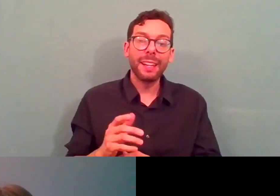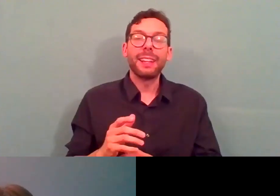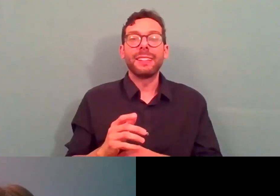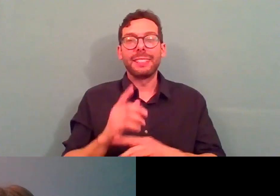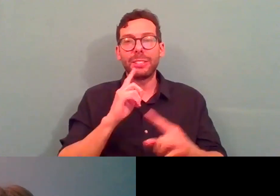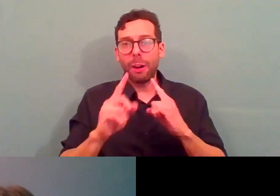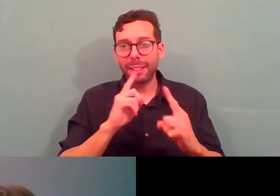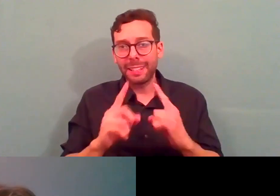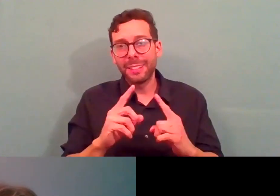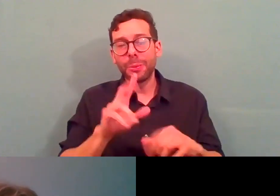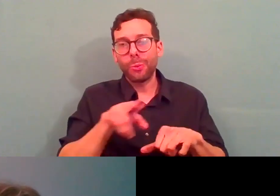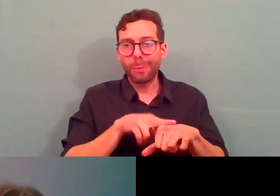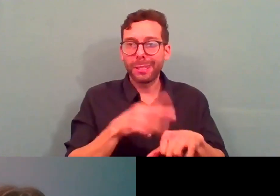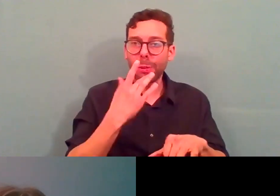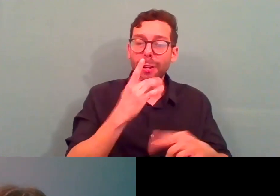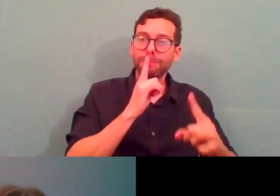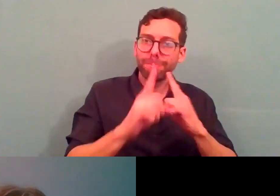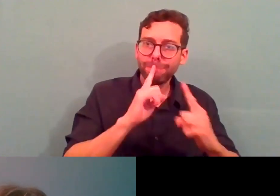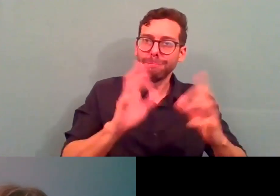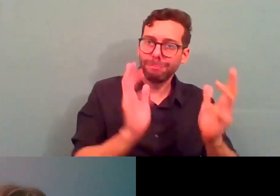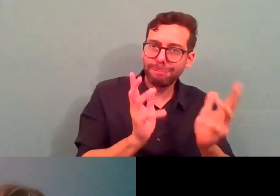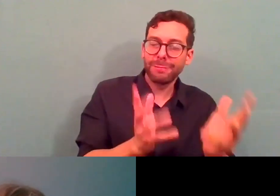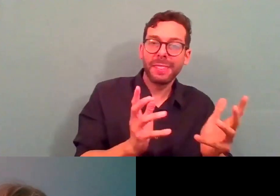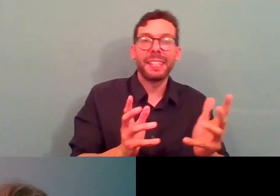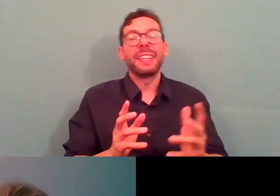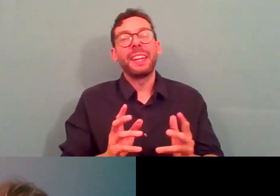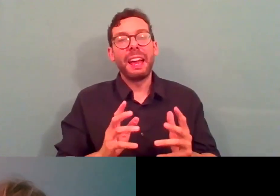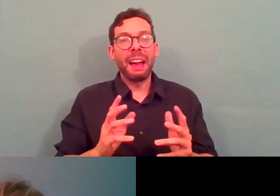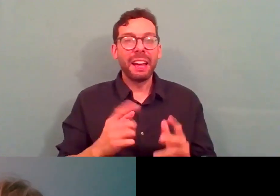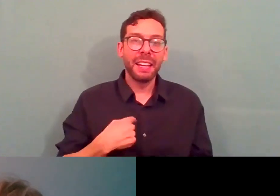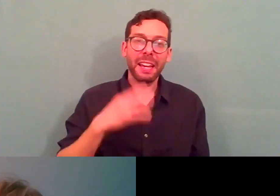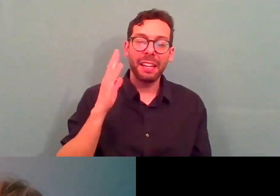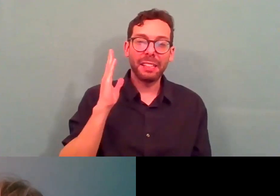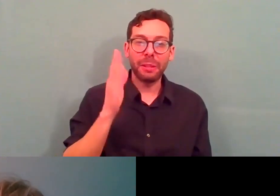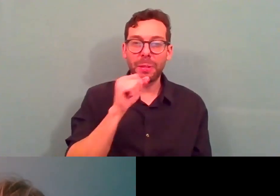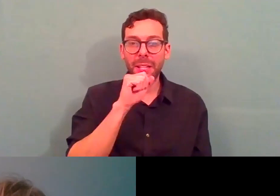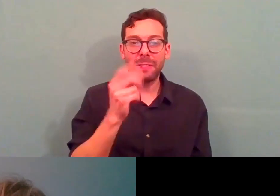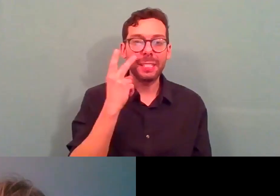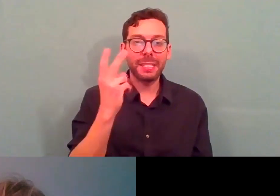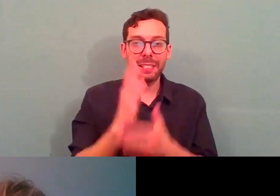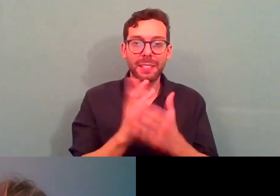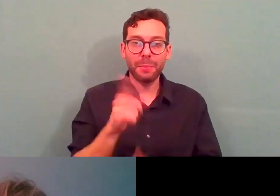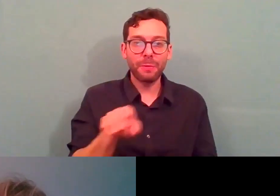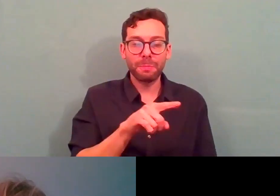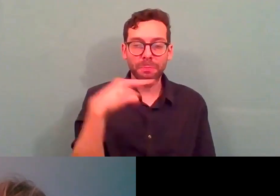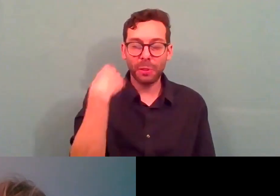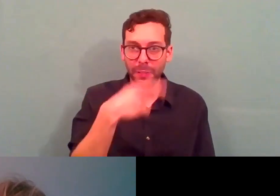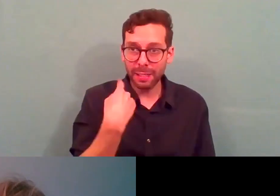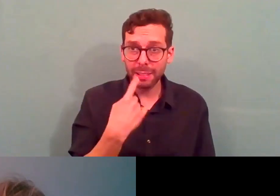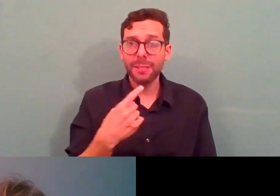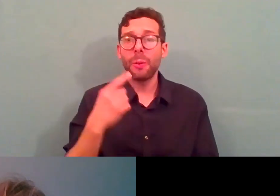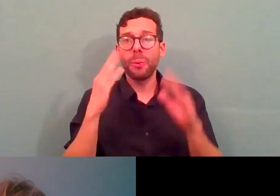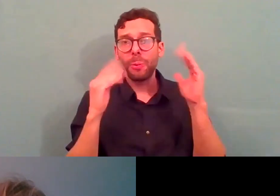some of your faces, and so I hope that this has been useful to you, and that you've enjoyed learning